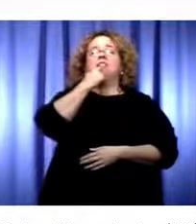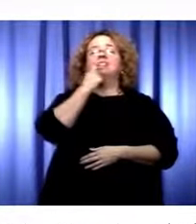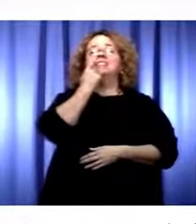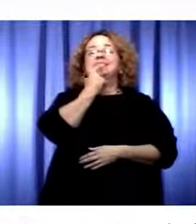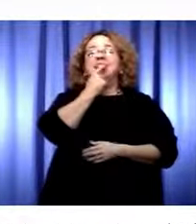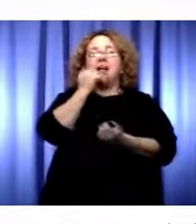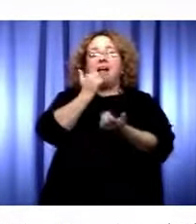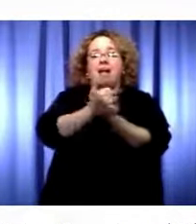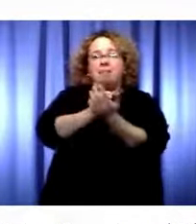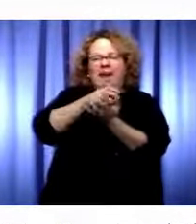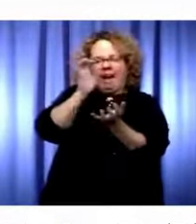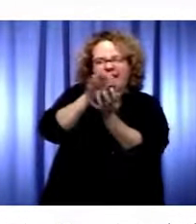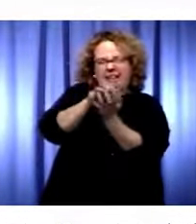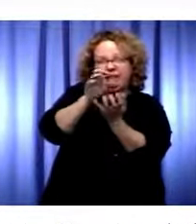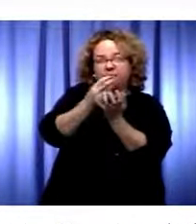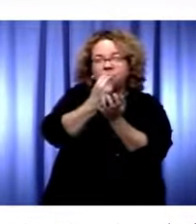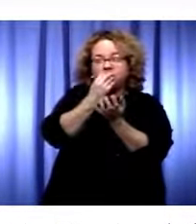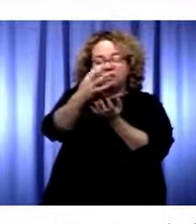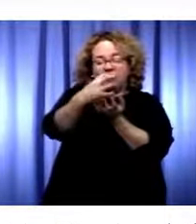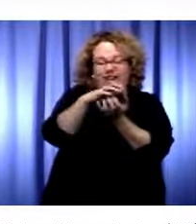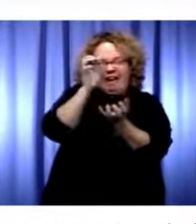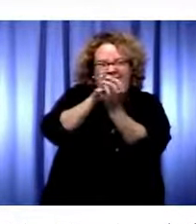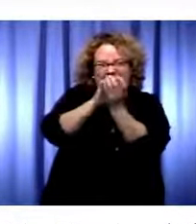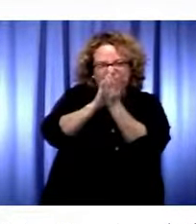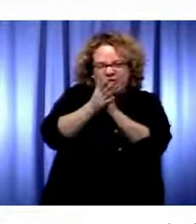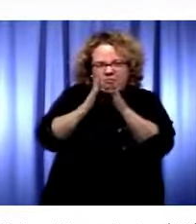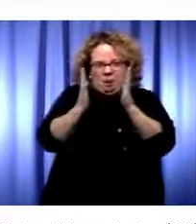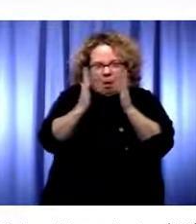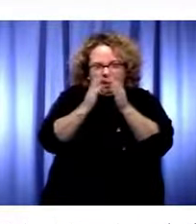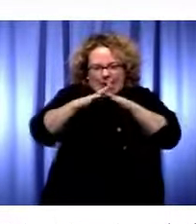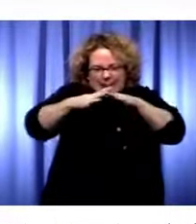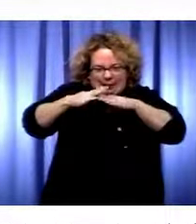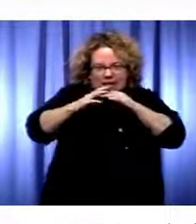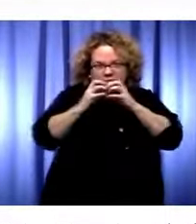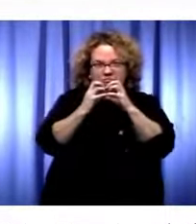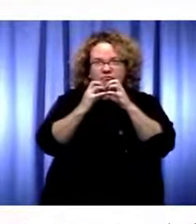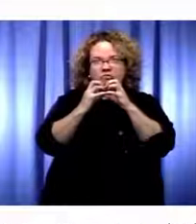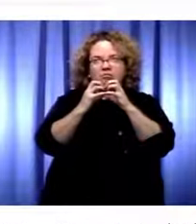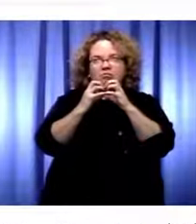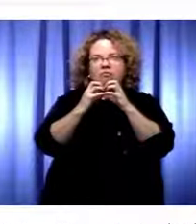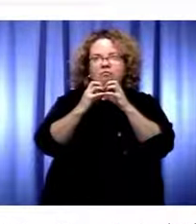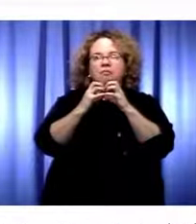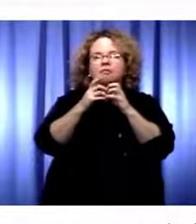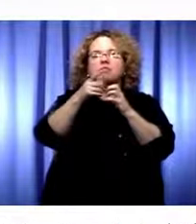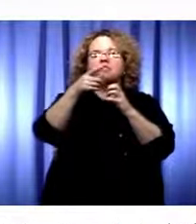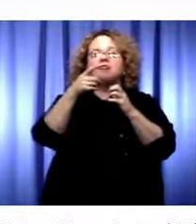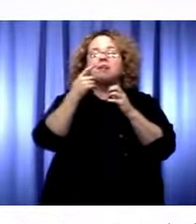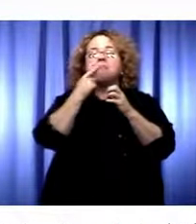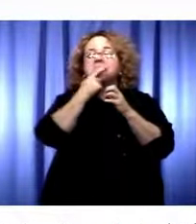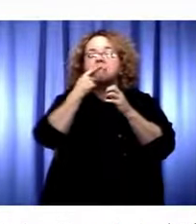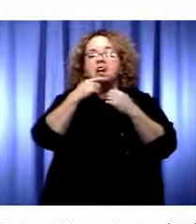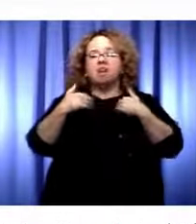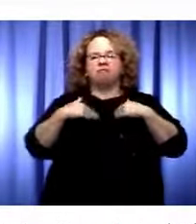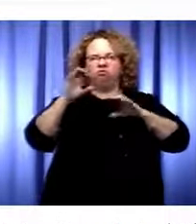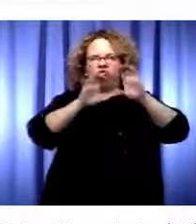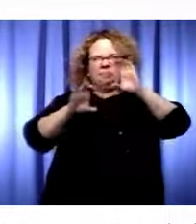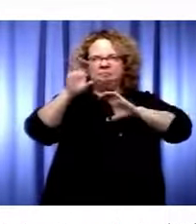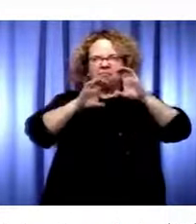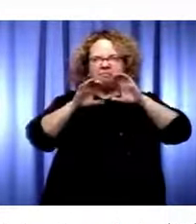system. The teeth help to break down the food, to break it into smaller parts that are easily digestible.